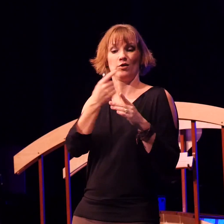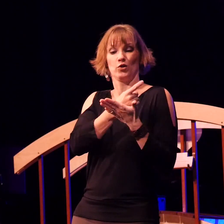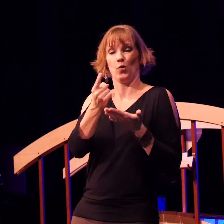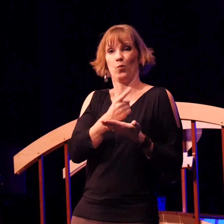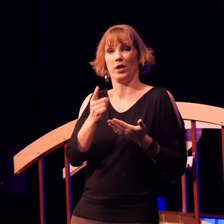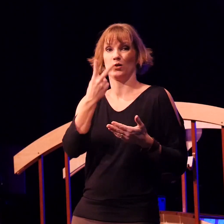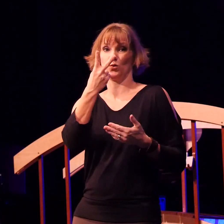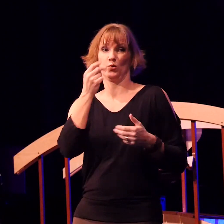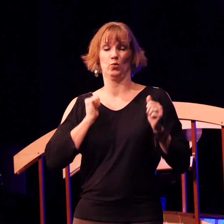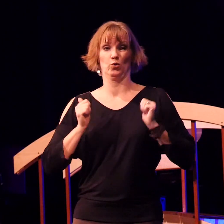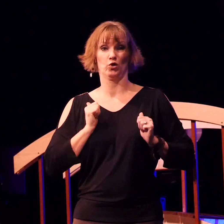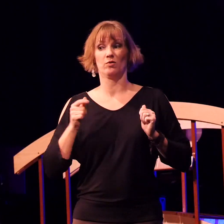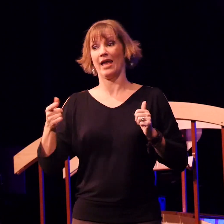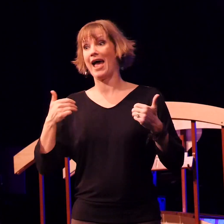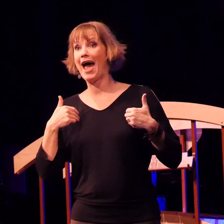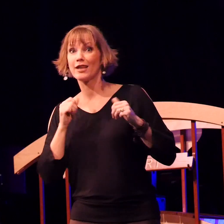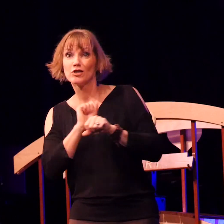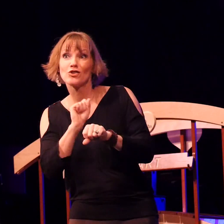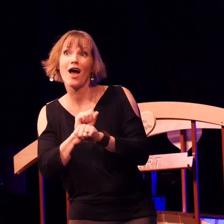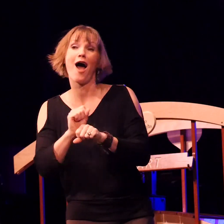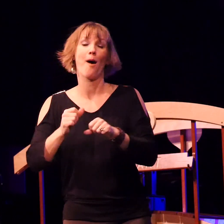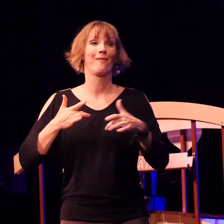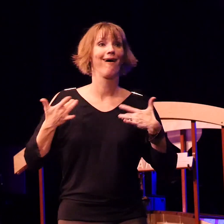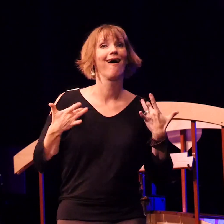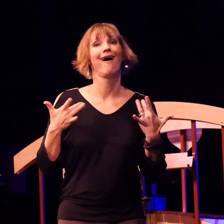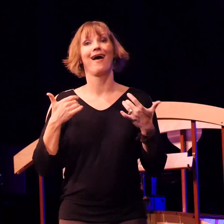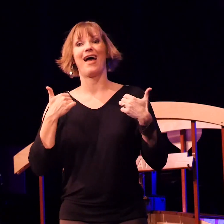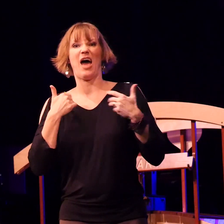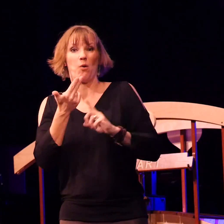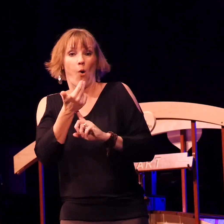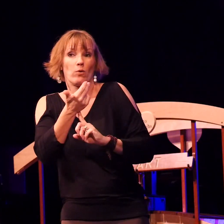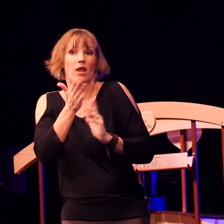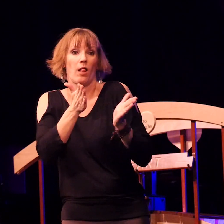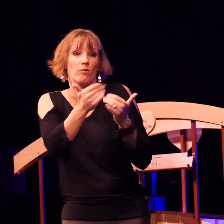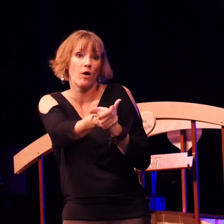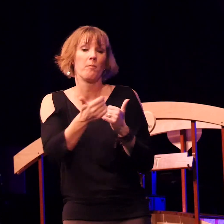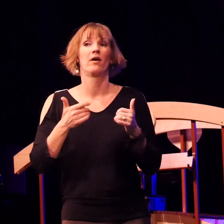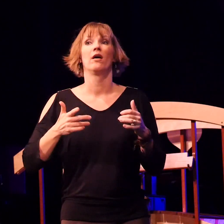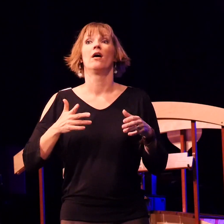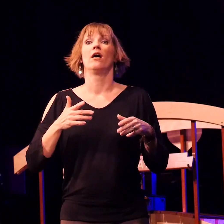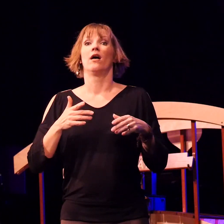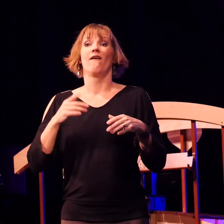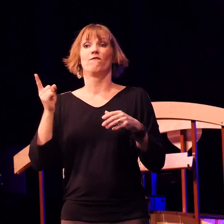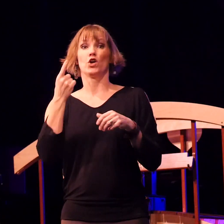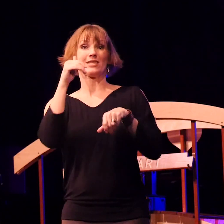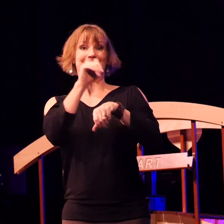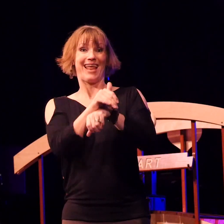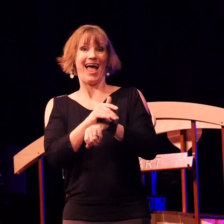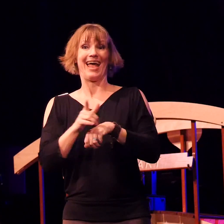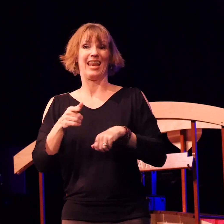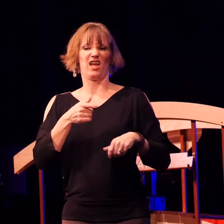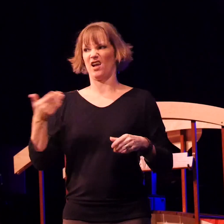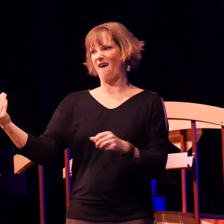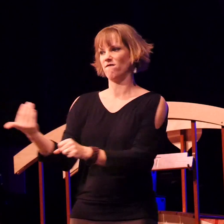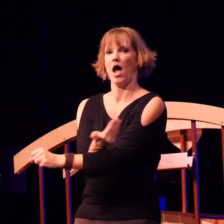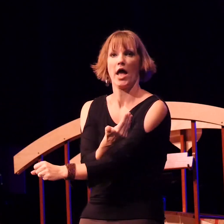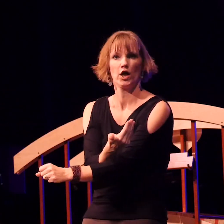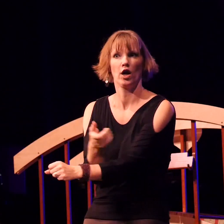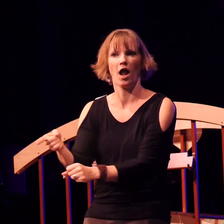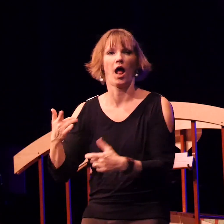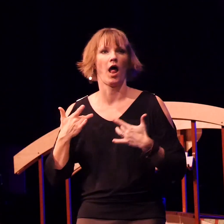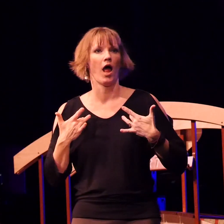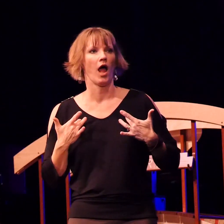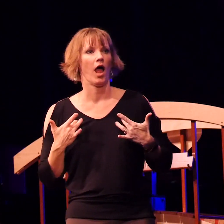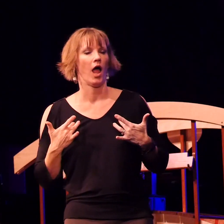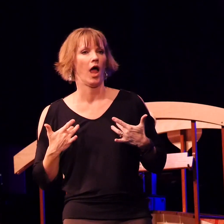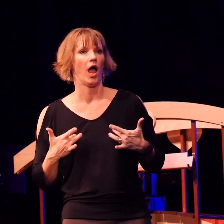but she was happy to have a job. She did her first set on her first night, and the manager came to her and fired her right then and there. And she was